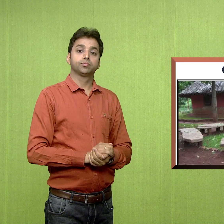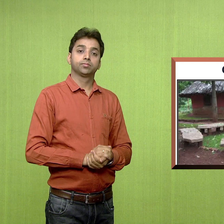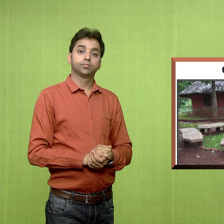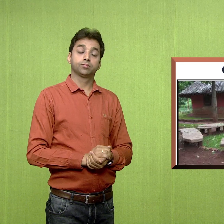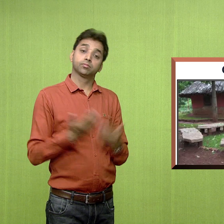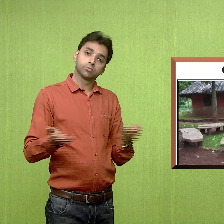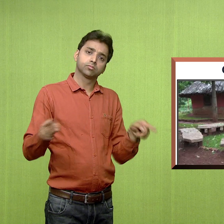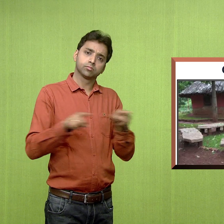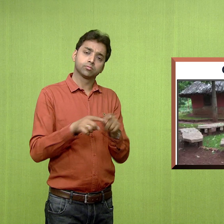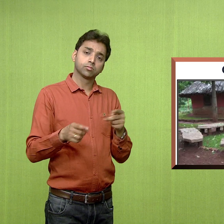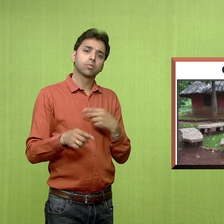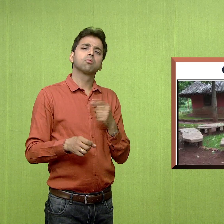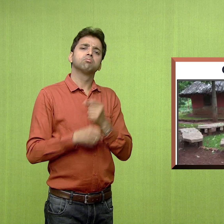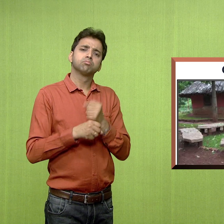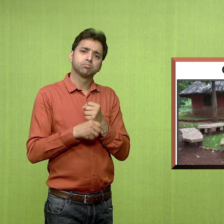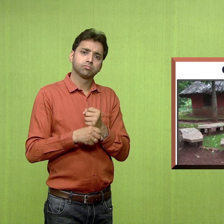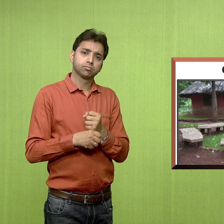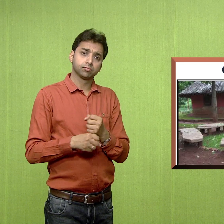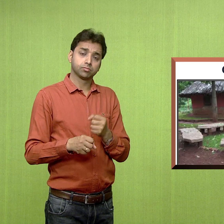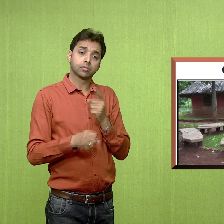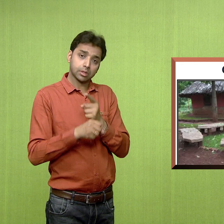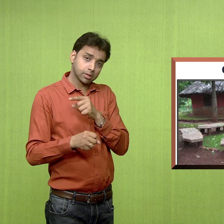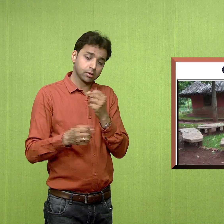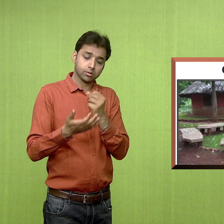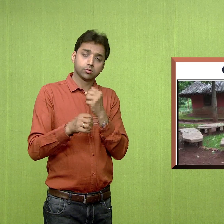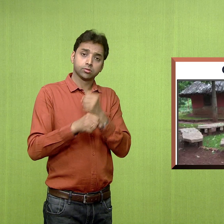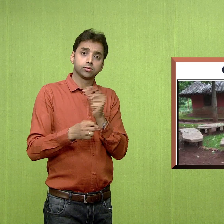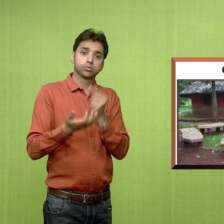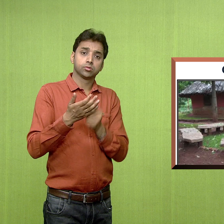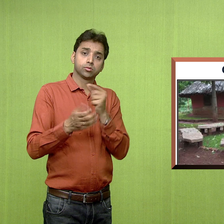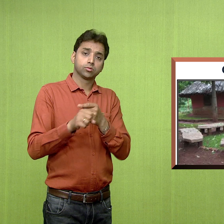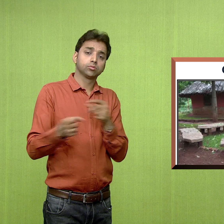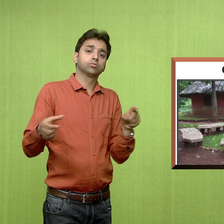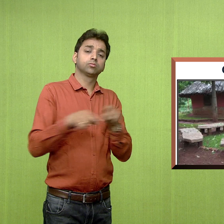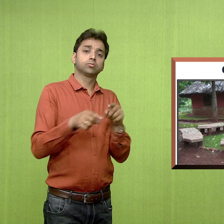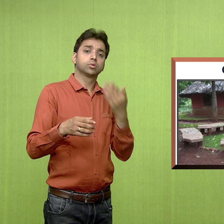as both the guru and the student live in the Gurukul.